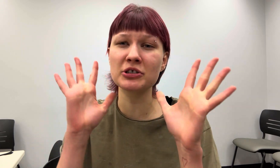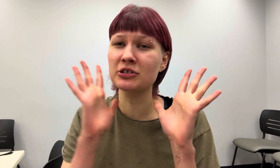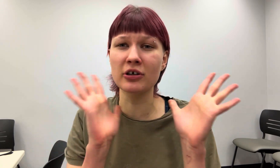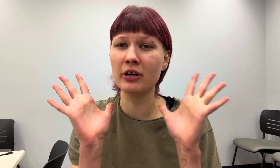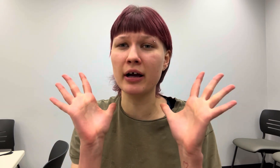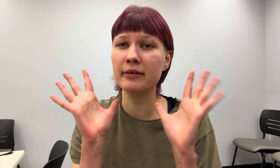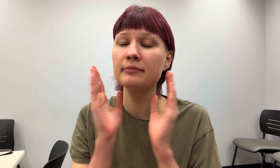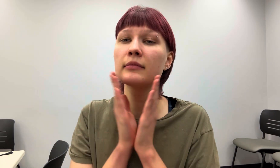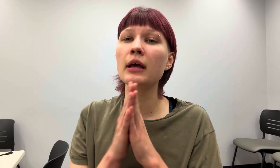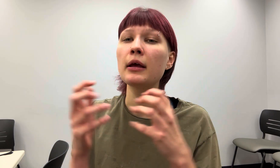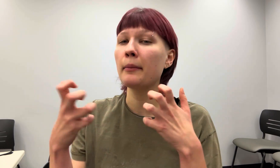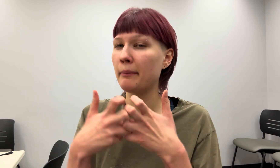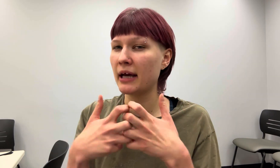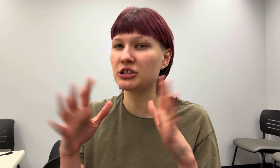are not matching.